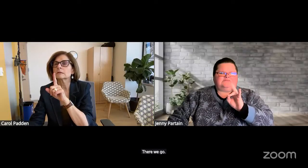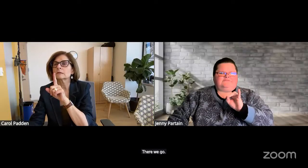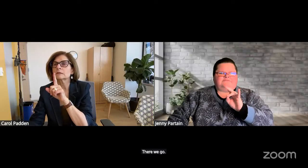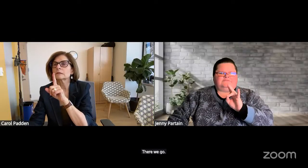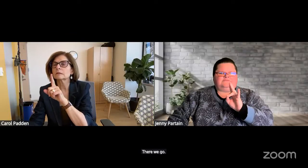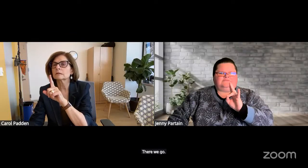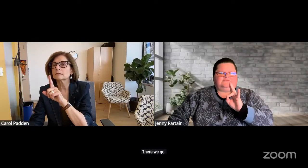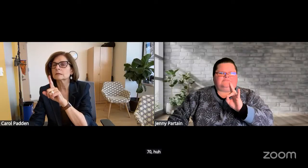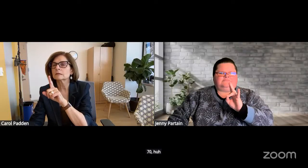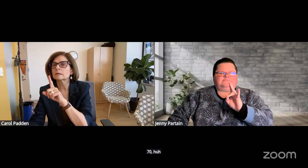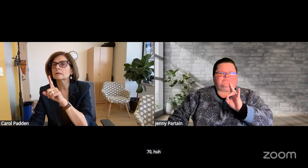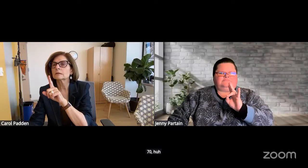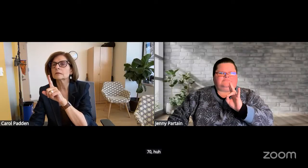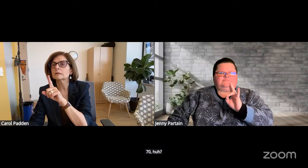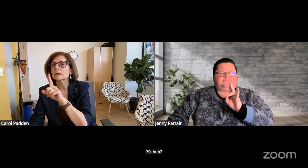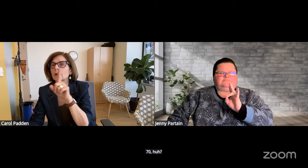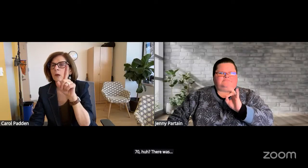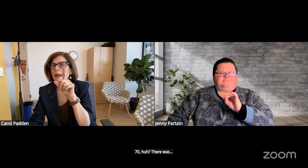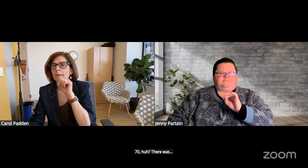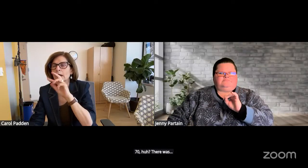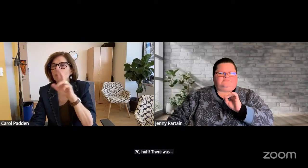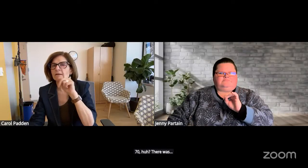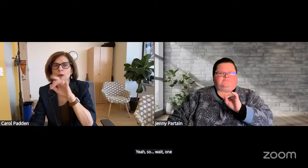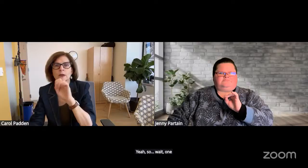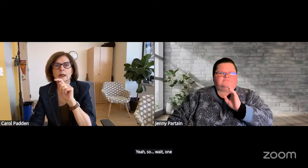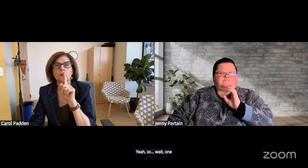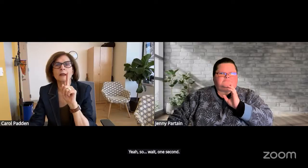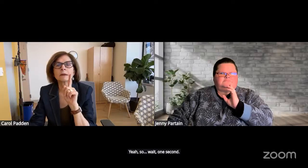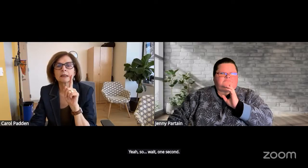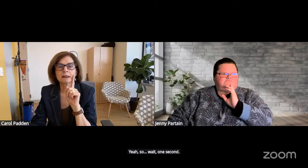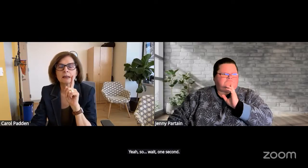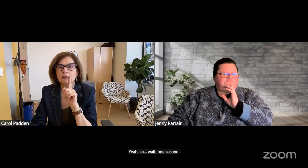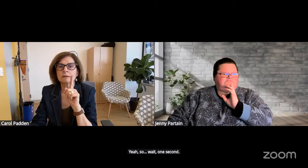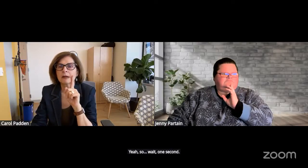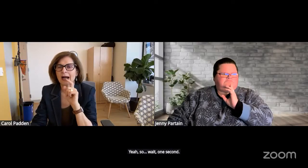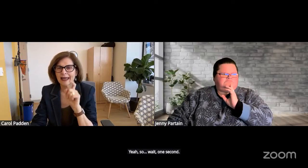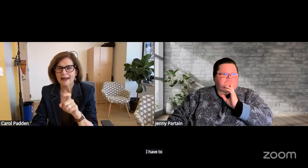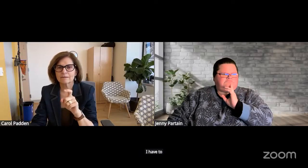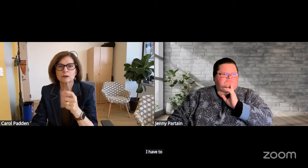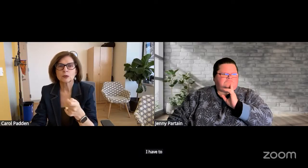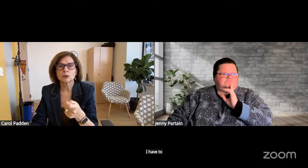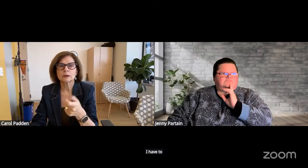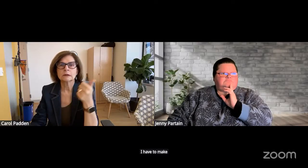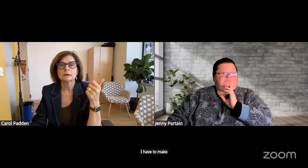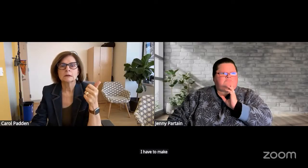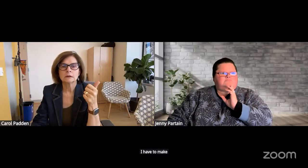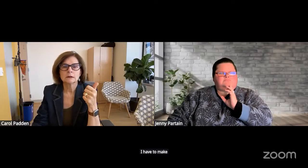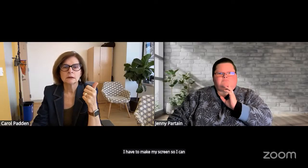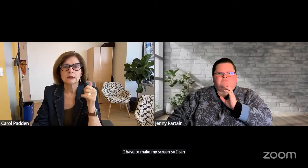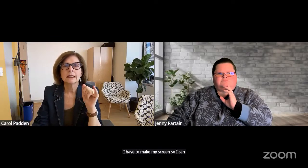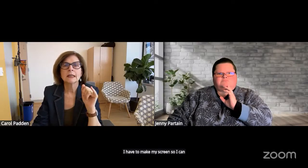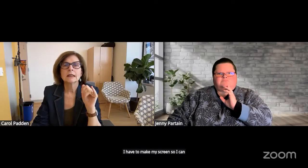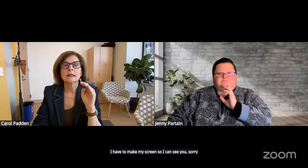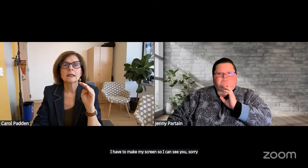70, huh? There Yeah, was, wait 1 second. I have to make my screen so I can see you. Sorry, Jenny. I have